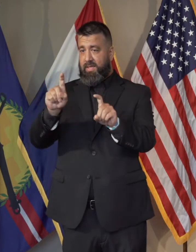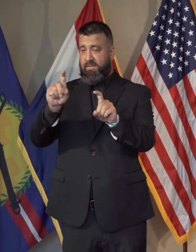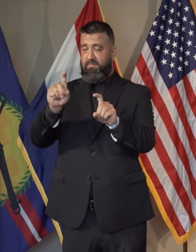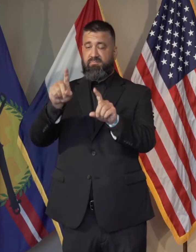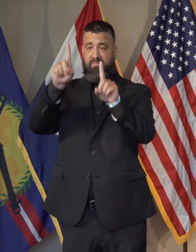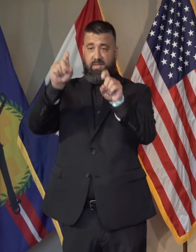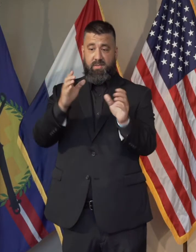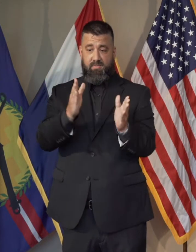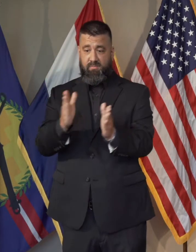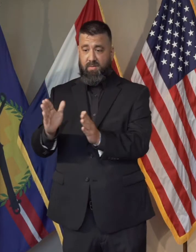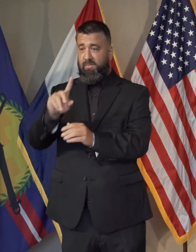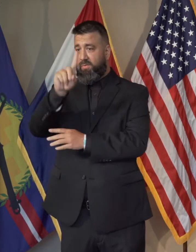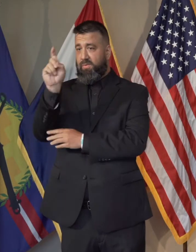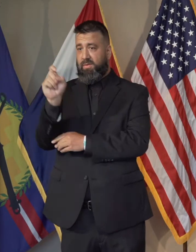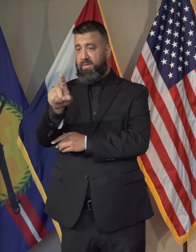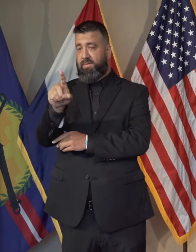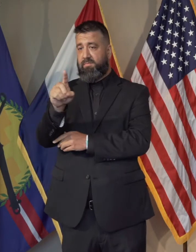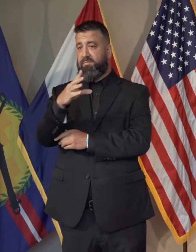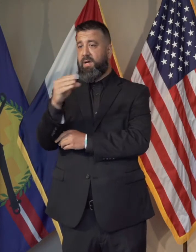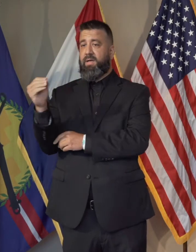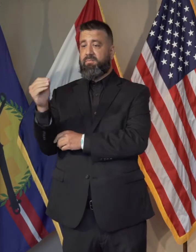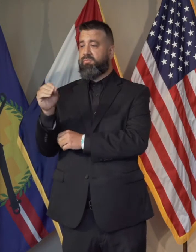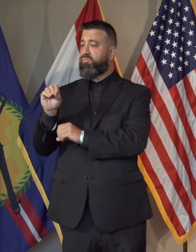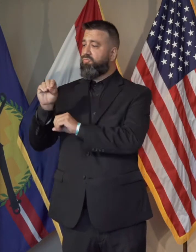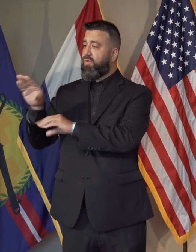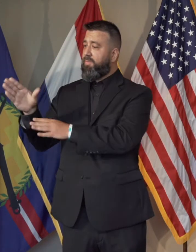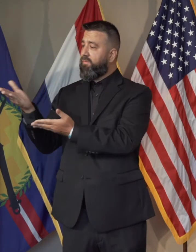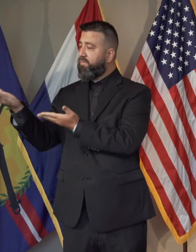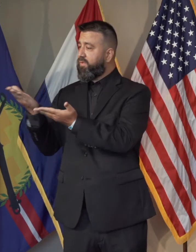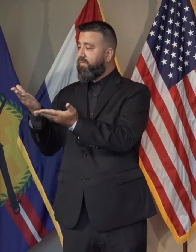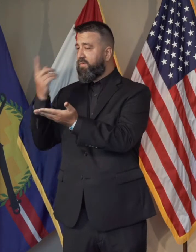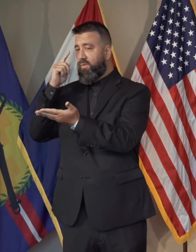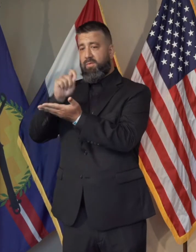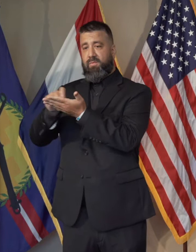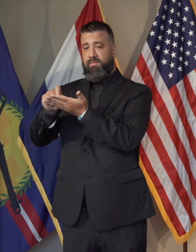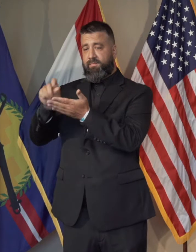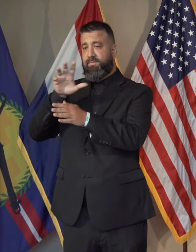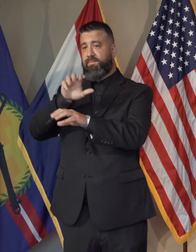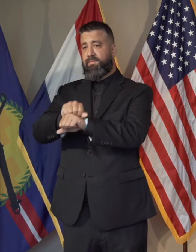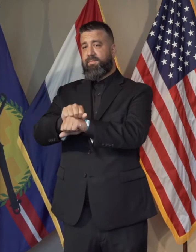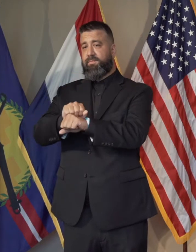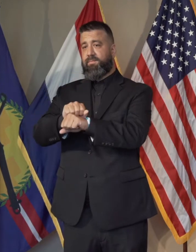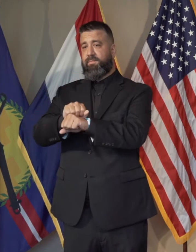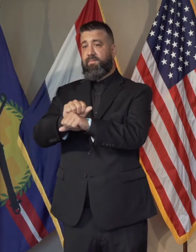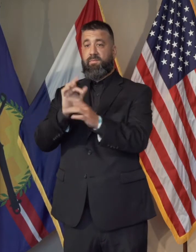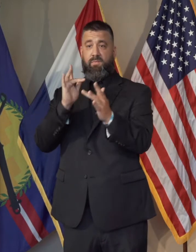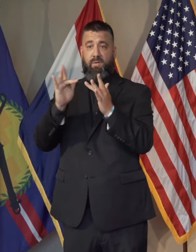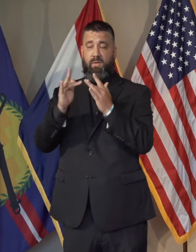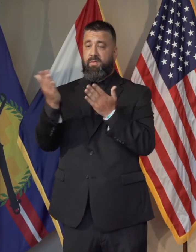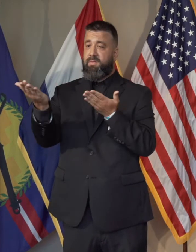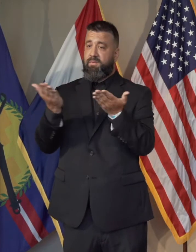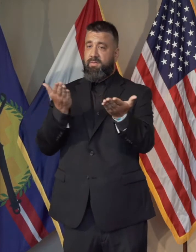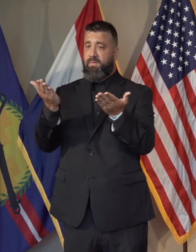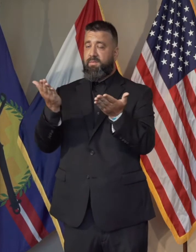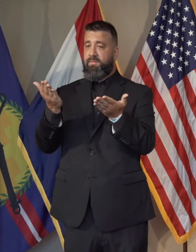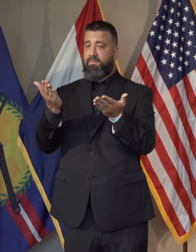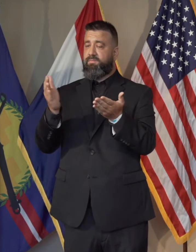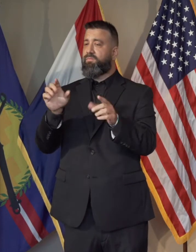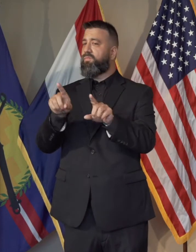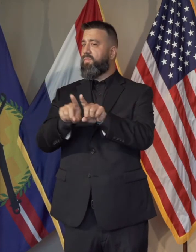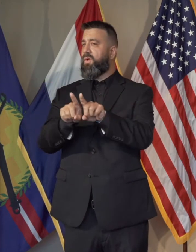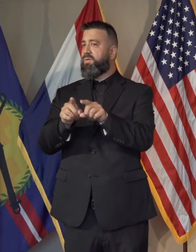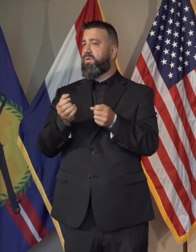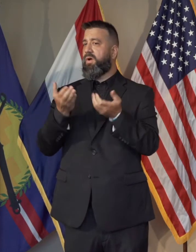questions, and also drop-off services for writing assignments. The web service also offers job search help